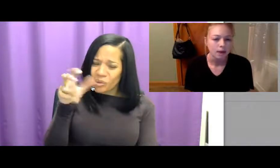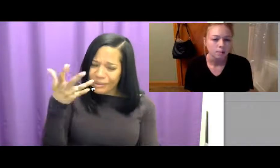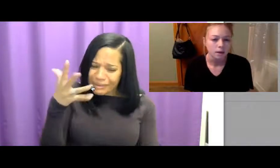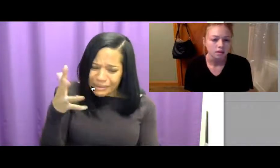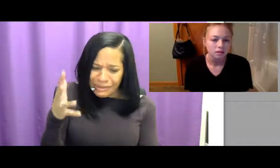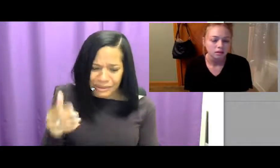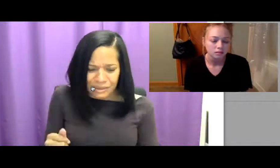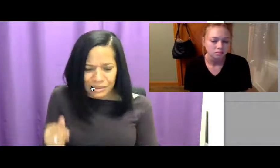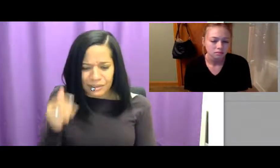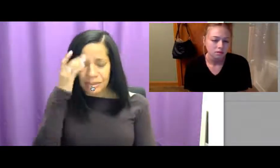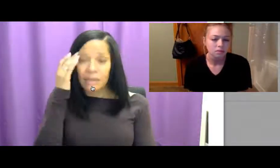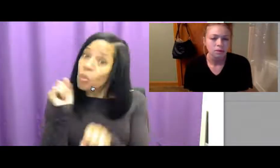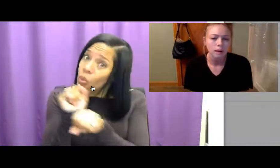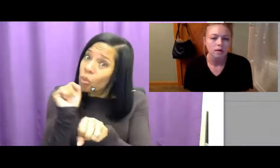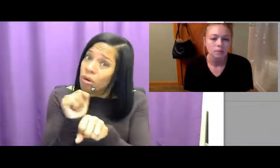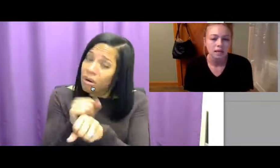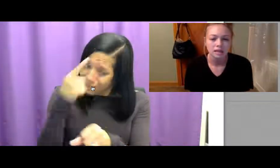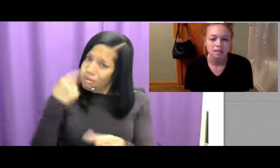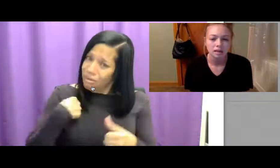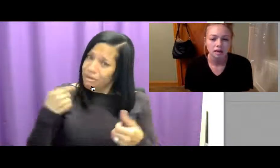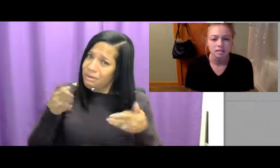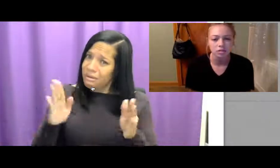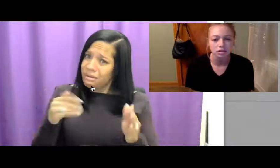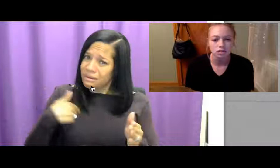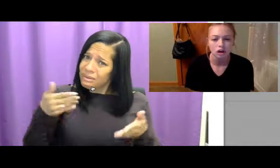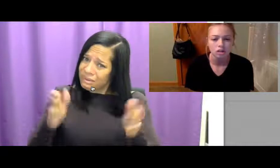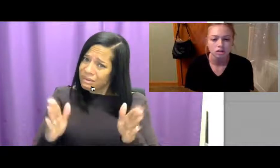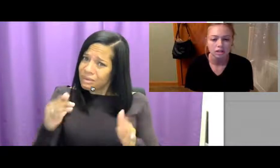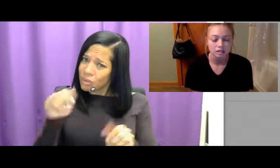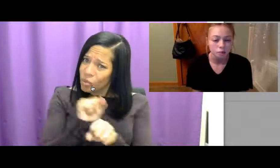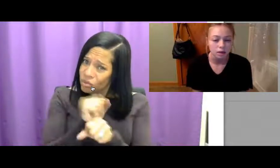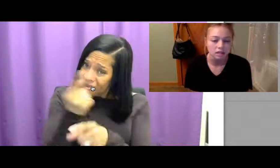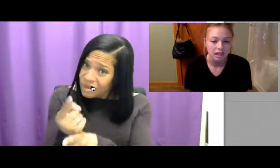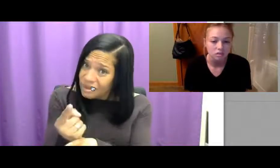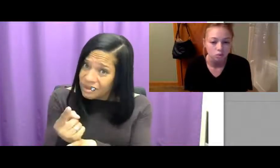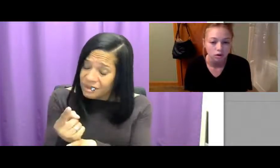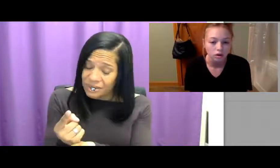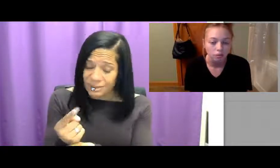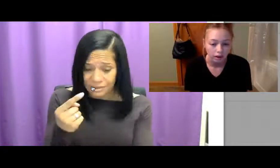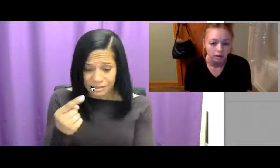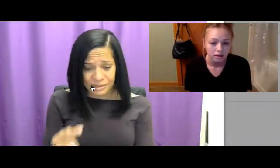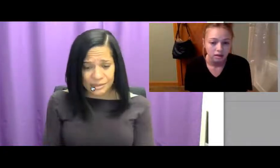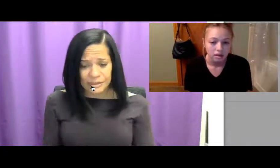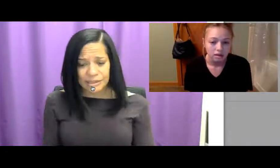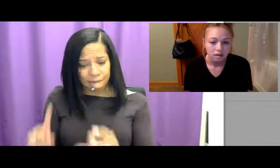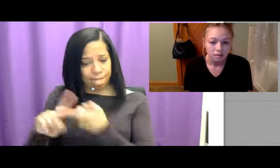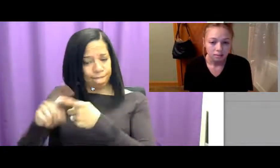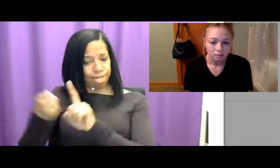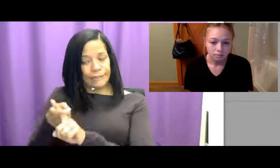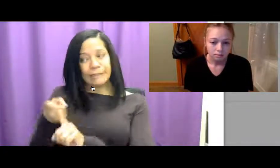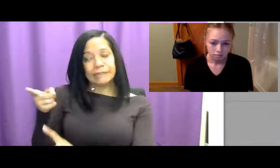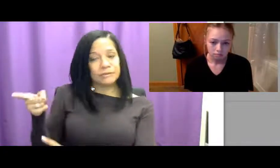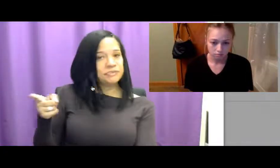But my monthly, the amount I'm making is not a lot. It's $300. They told me I was allowed to work, right?